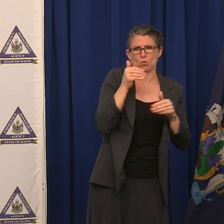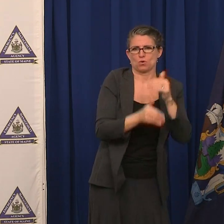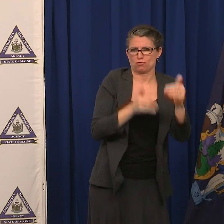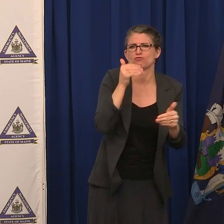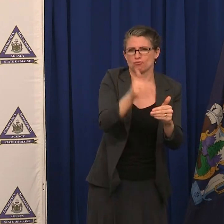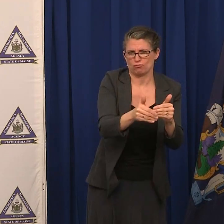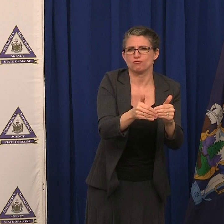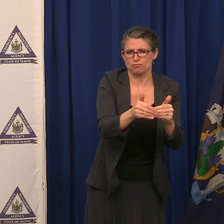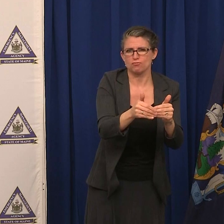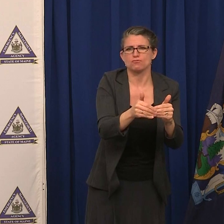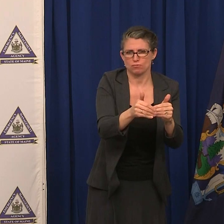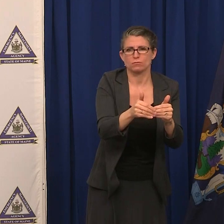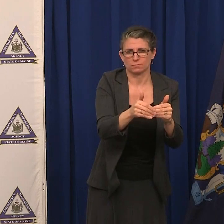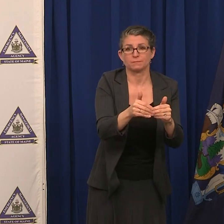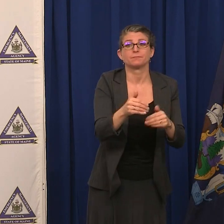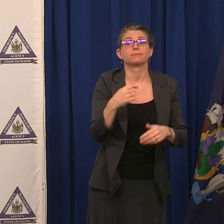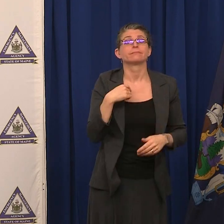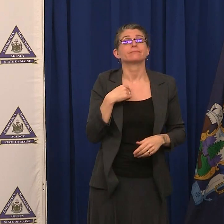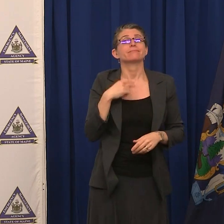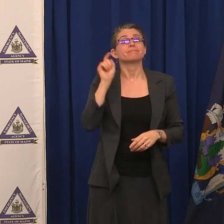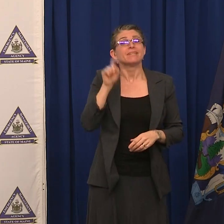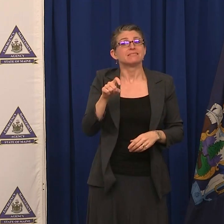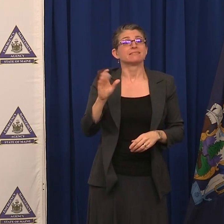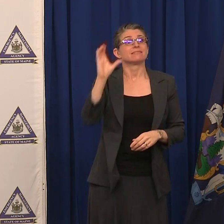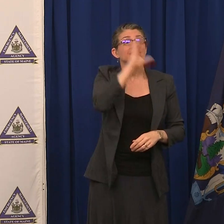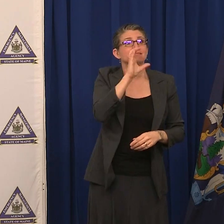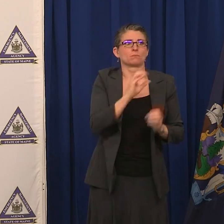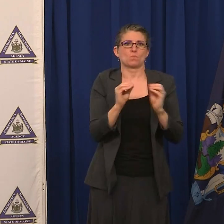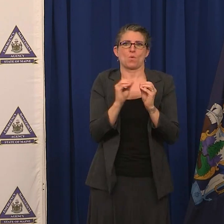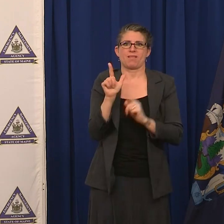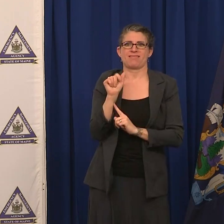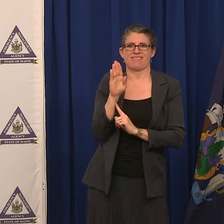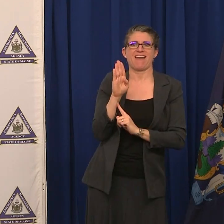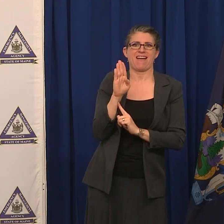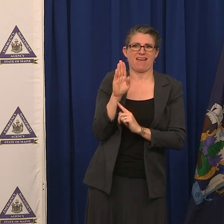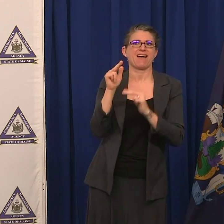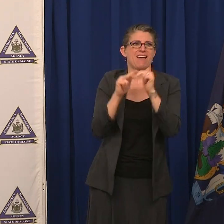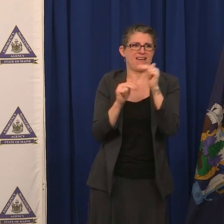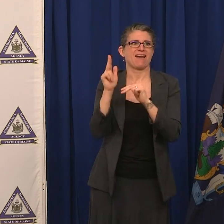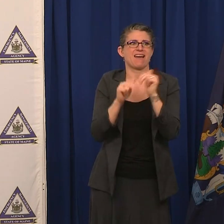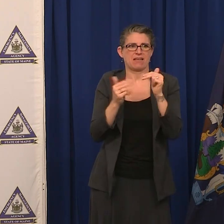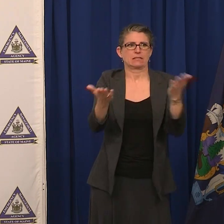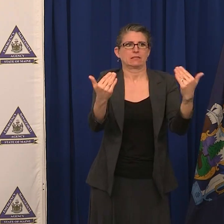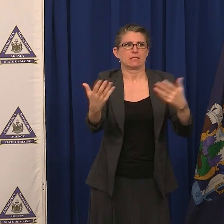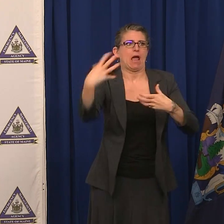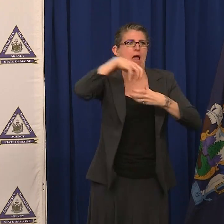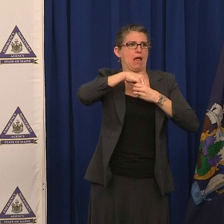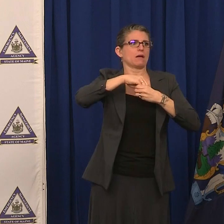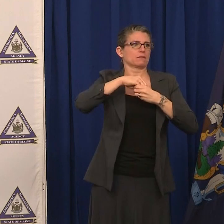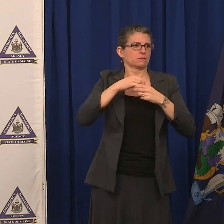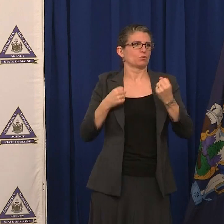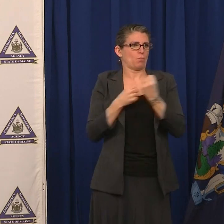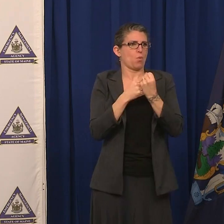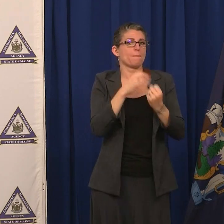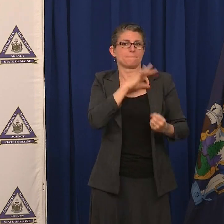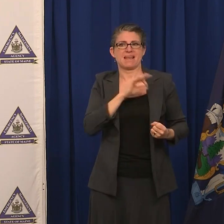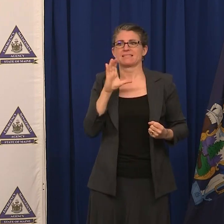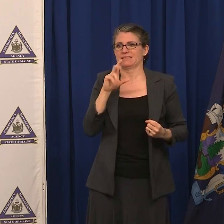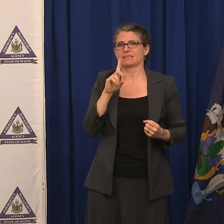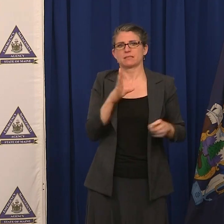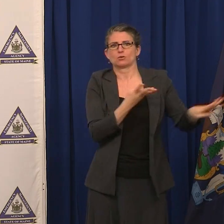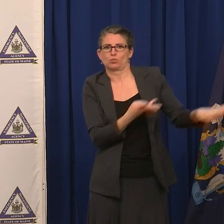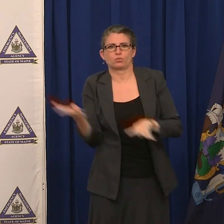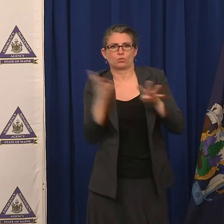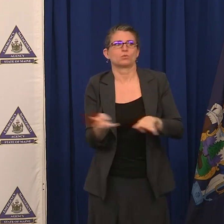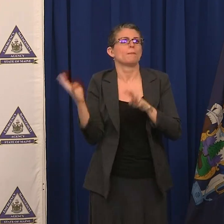laboratory testing capacity within the Maine CDC's laboratory. We have ordered an extraction platform, an additional